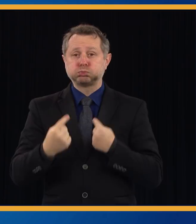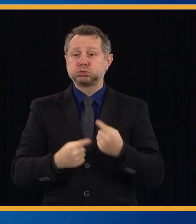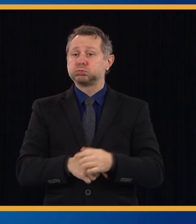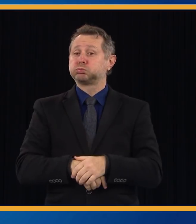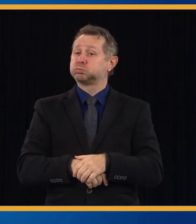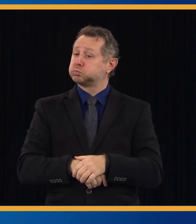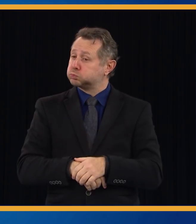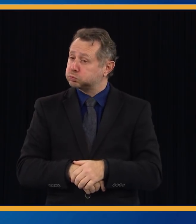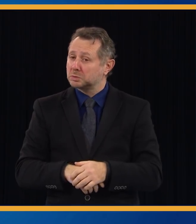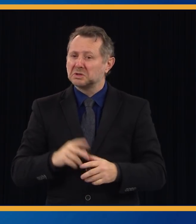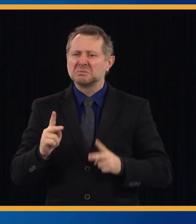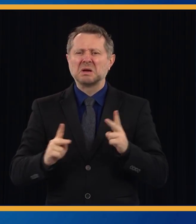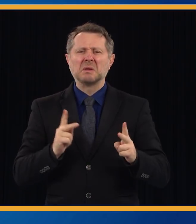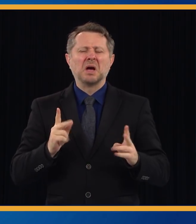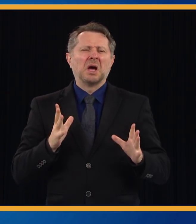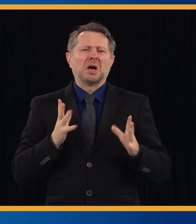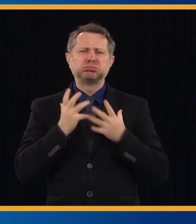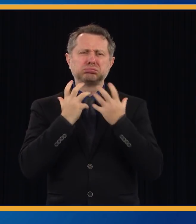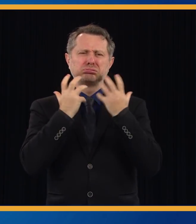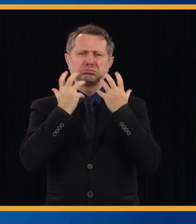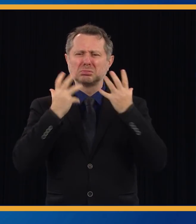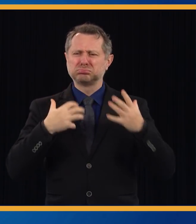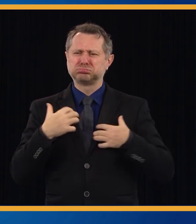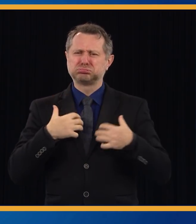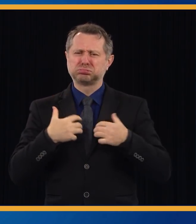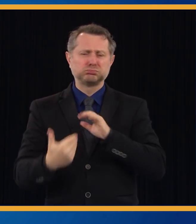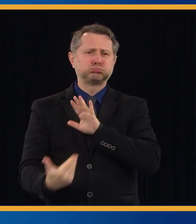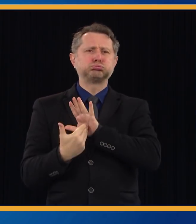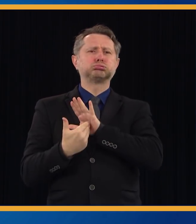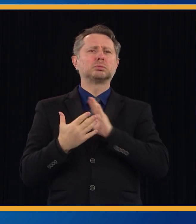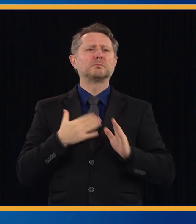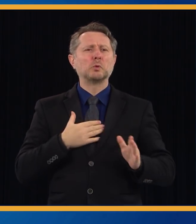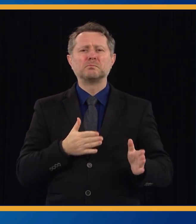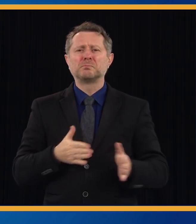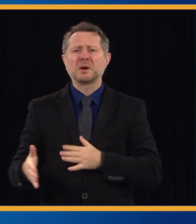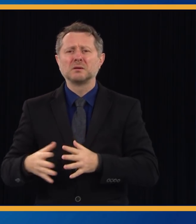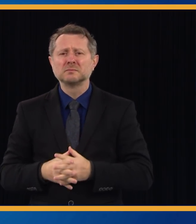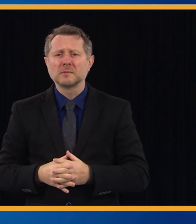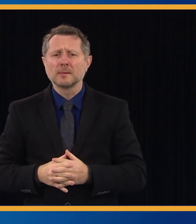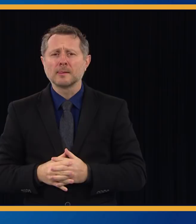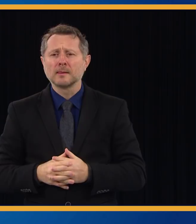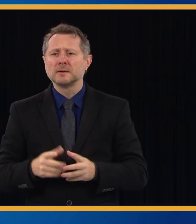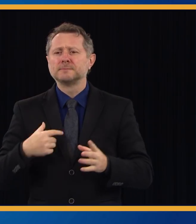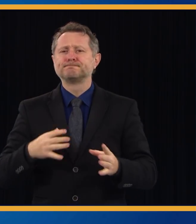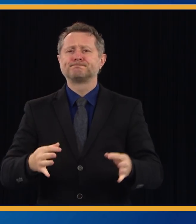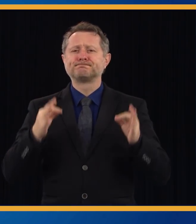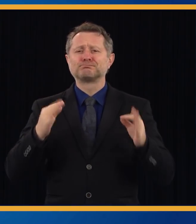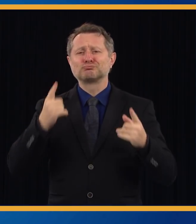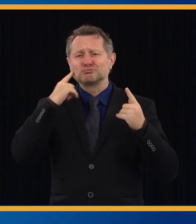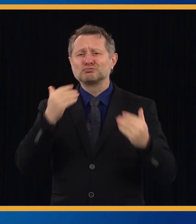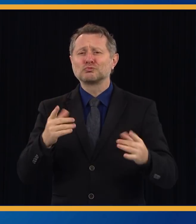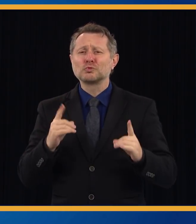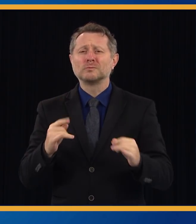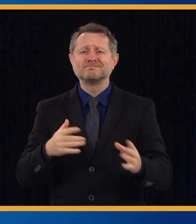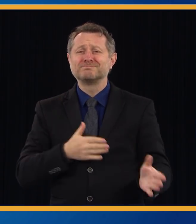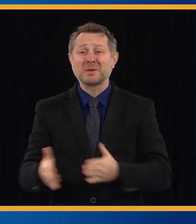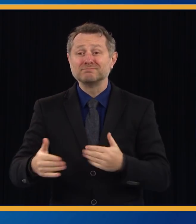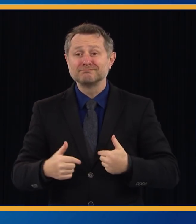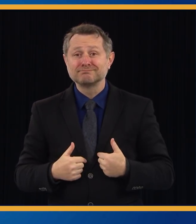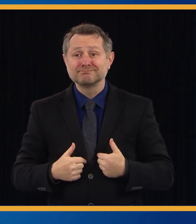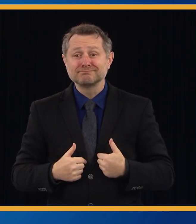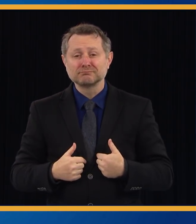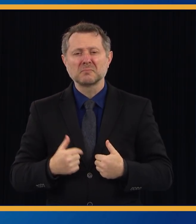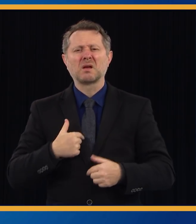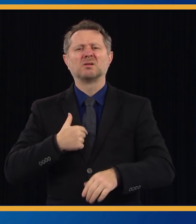thunderstorm of opposition. But we did it anyway, and we went ahead with it. And we rebuilt